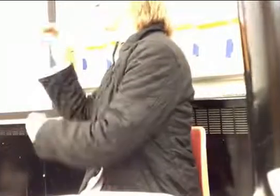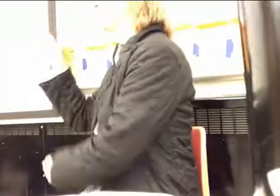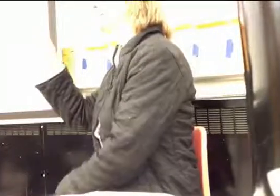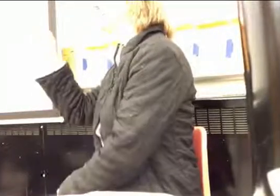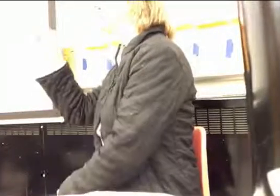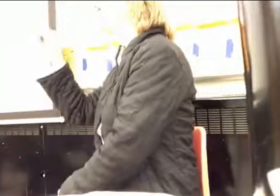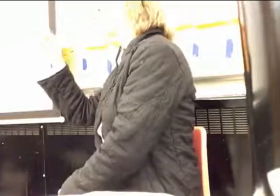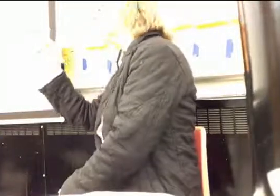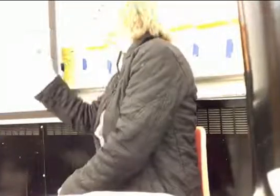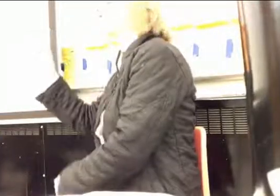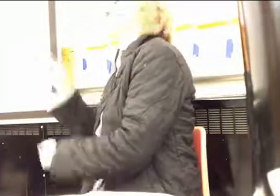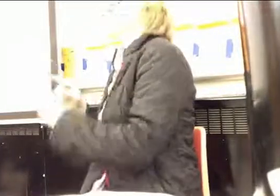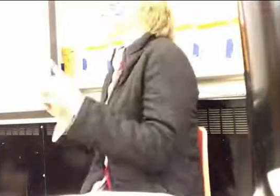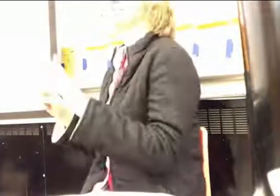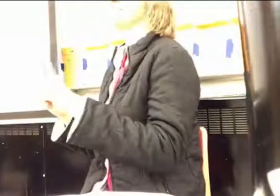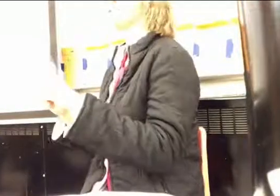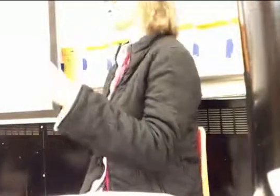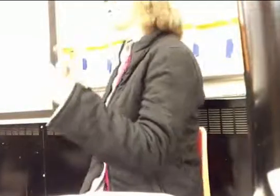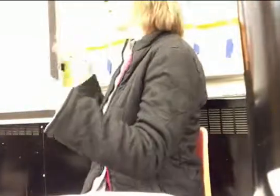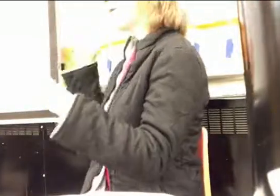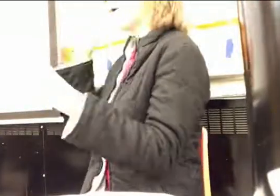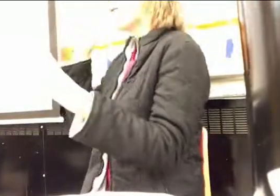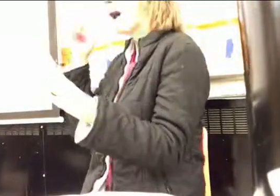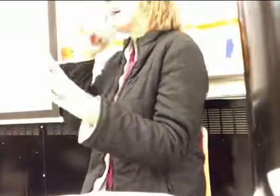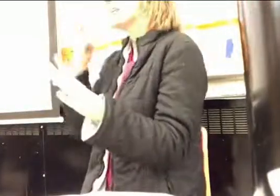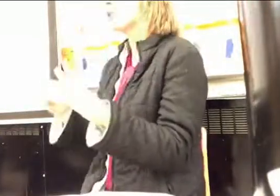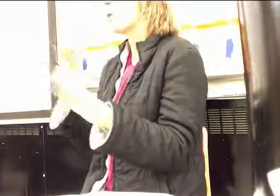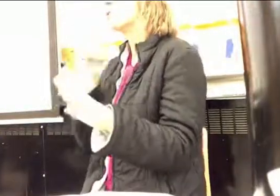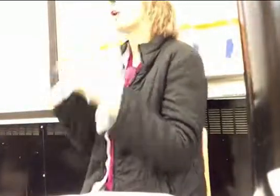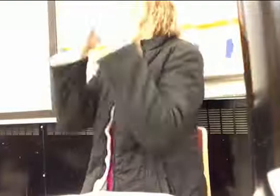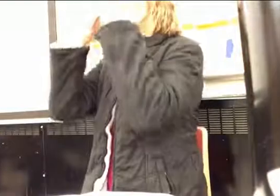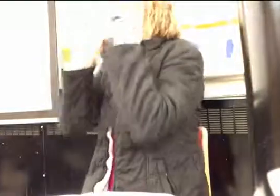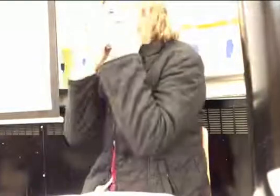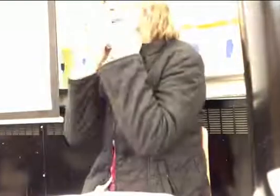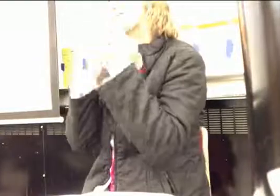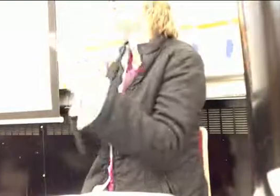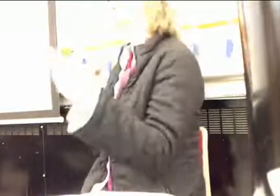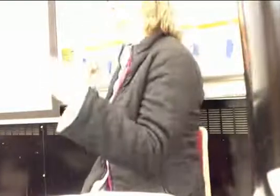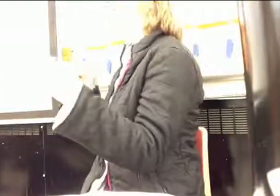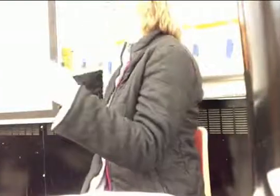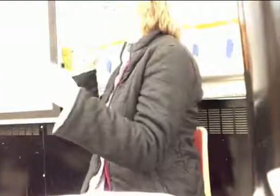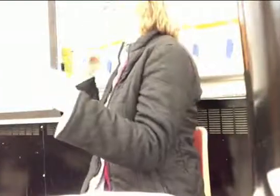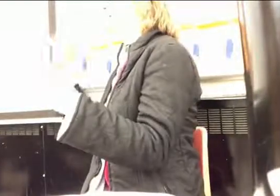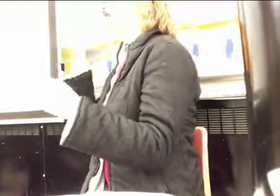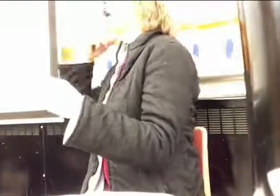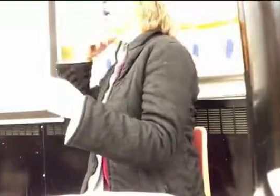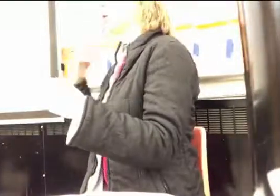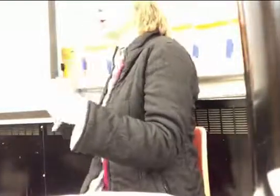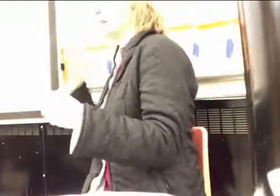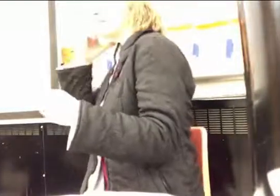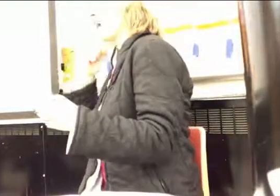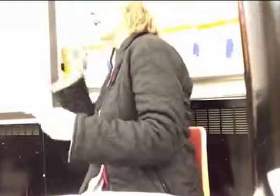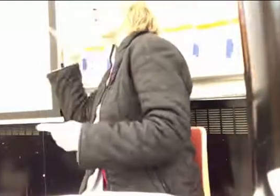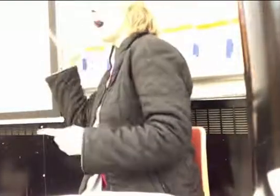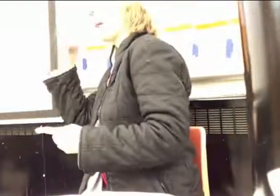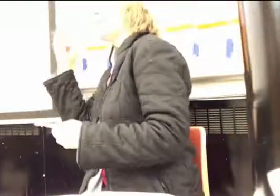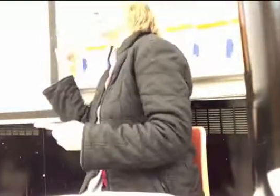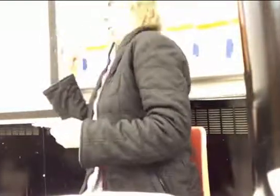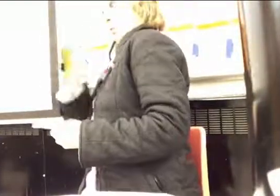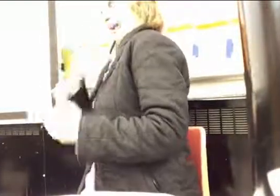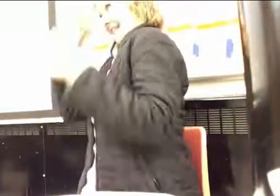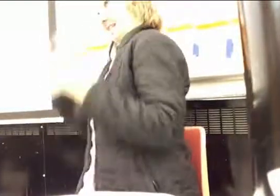is gold so valuable? Yeah. Well, I'll tell you why. Gold is valuable because we put a value on